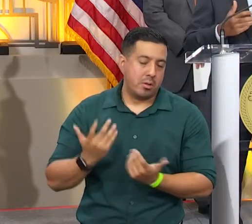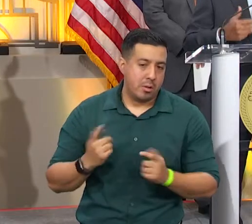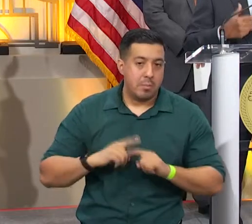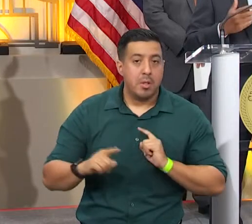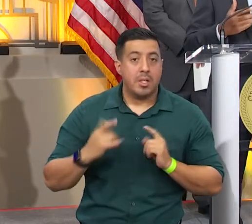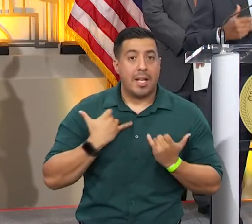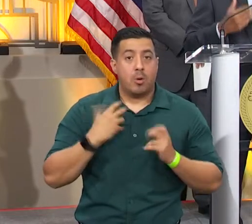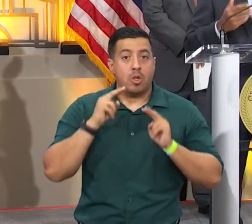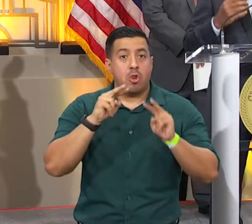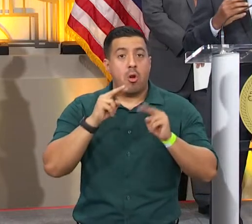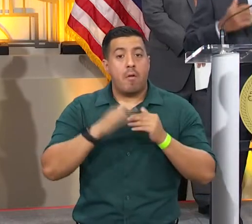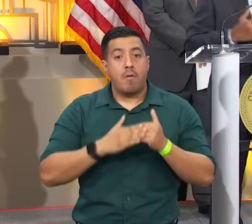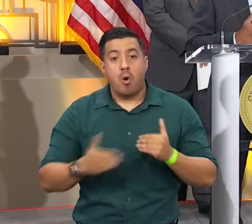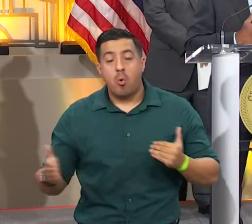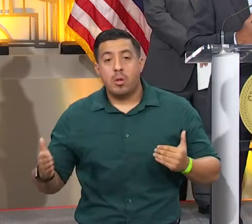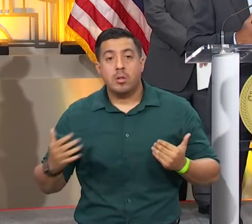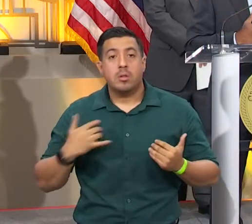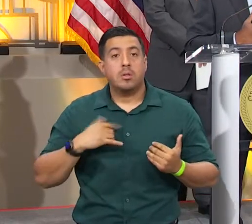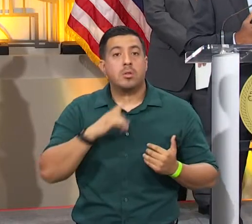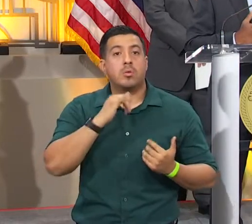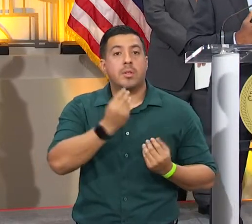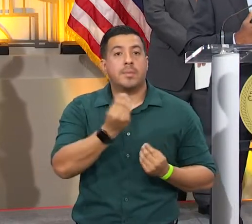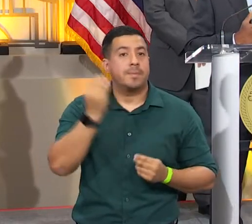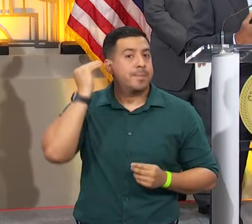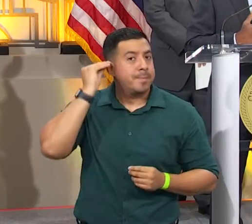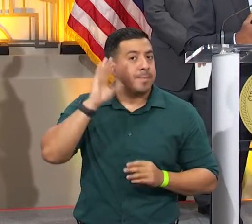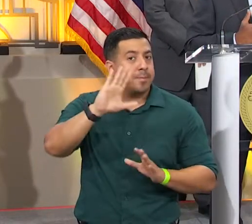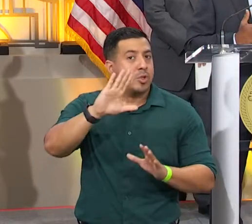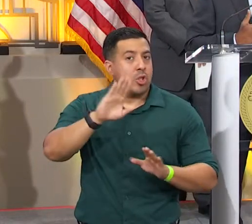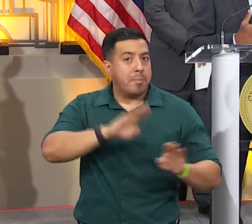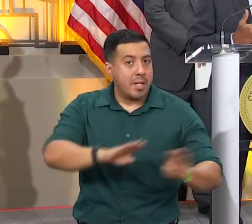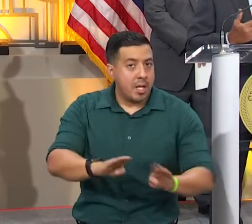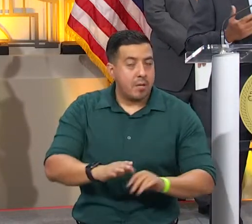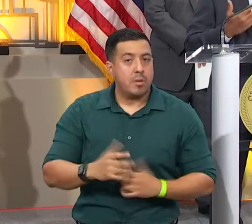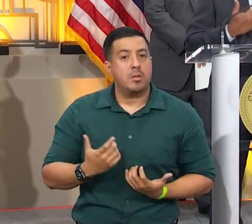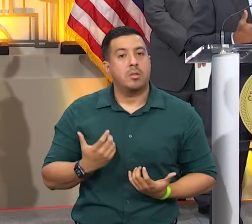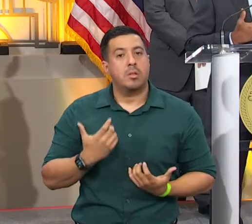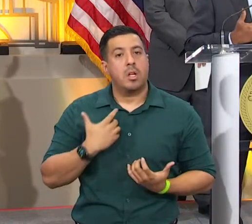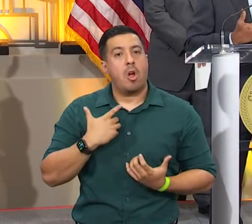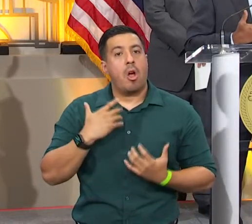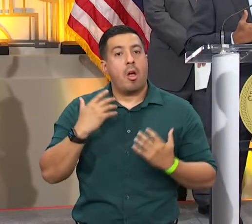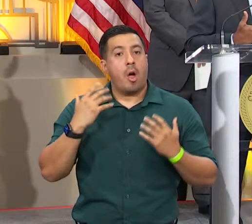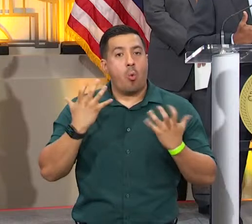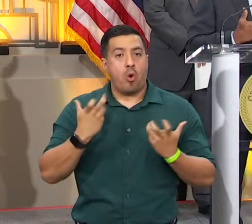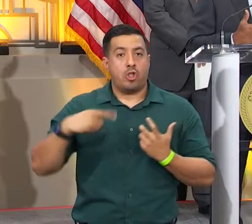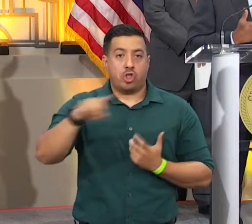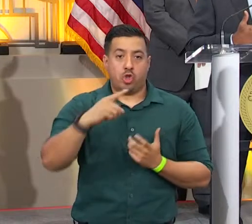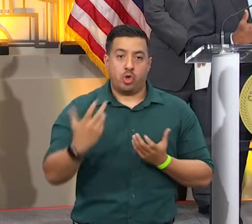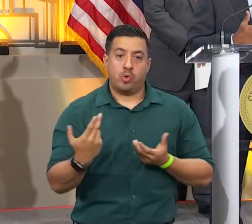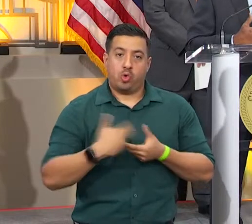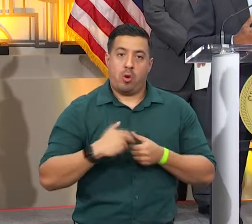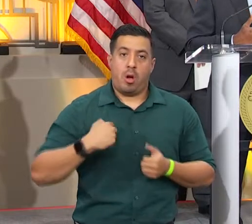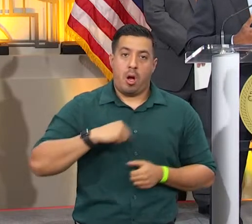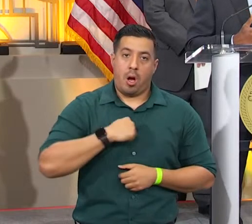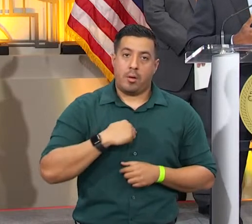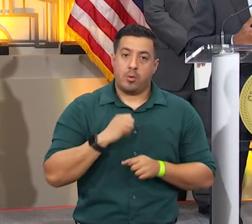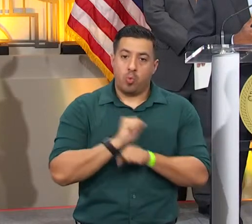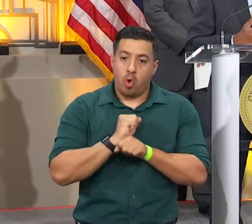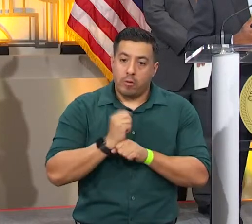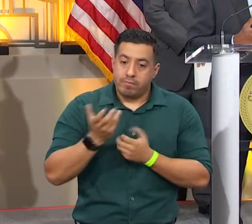forward, be very mindful of your behavior. I'm asking you to join with all of us to work together